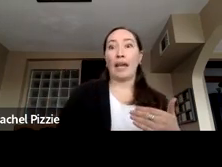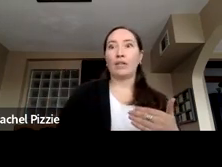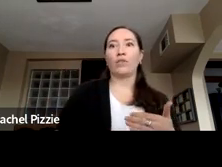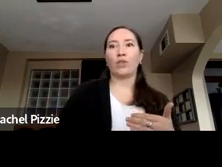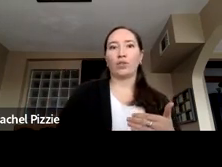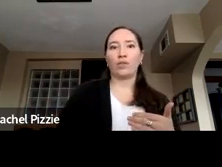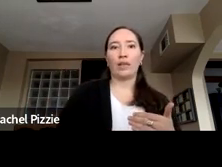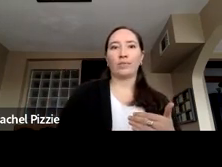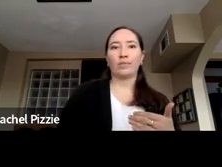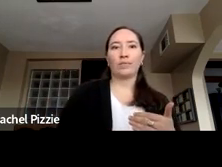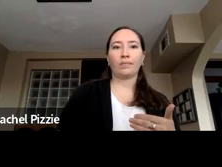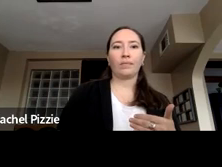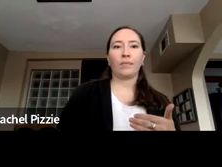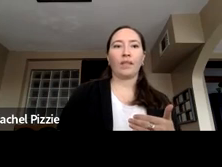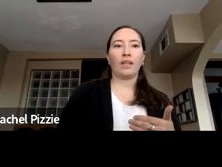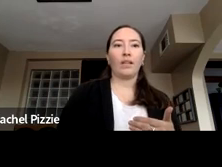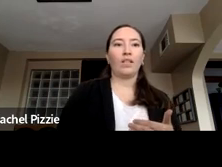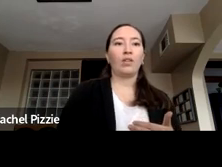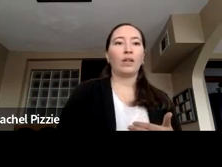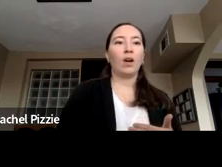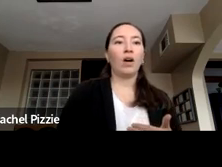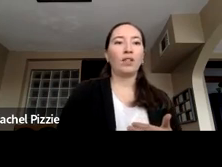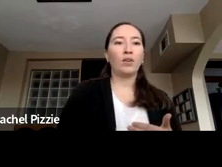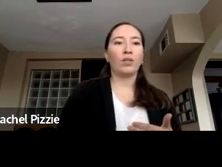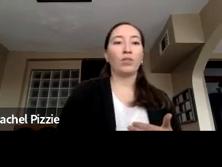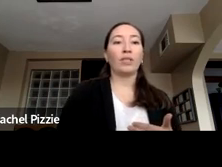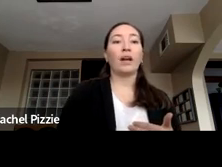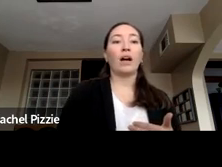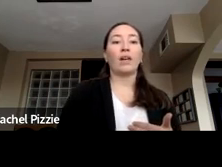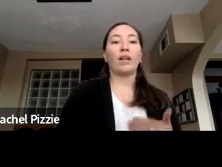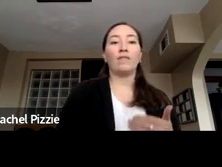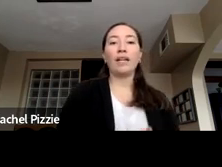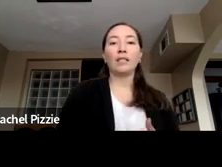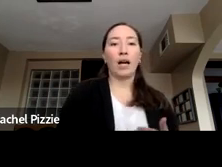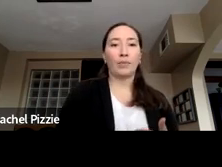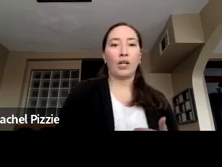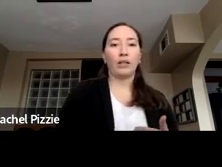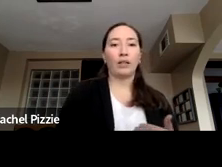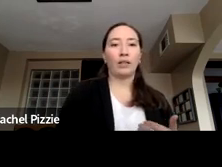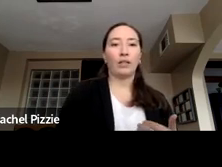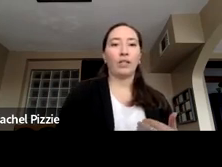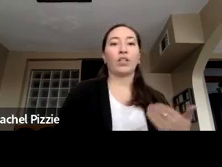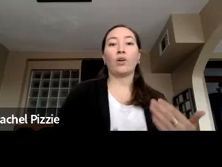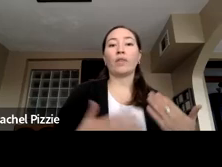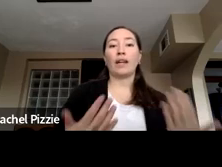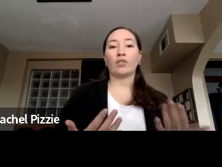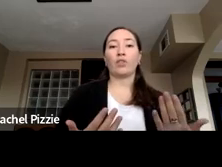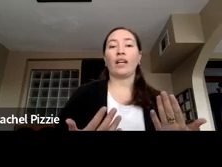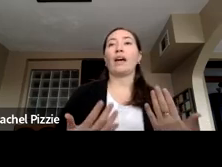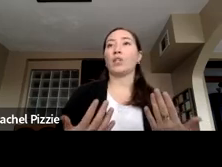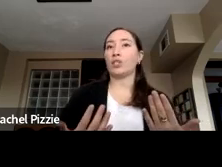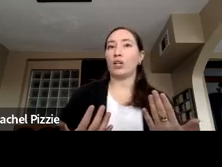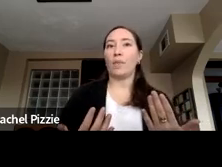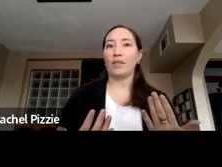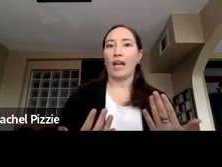next page of your survey. You can also use the auto advance option to go to the next